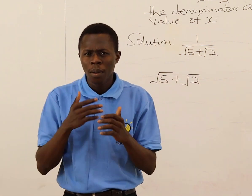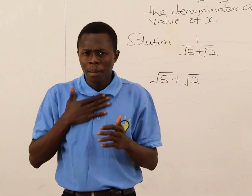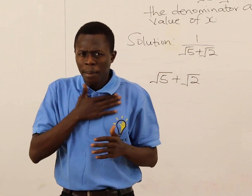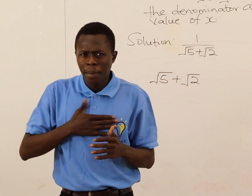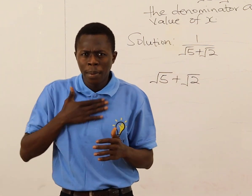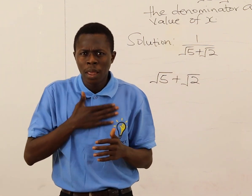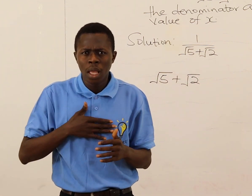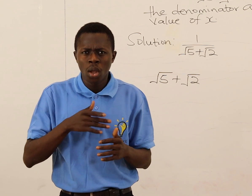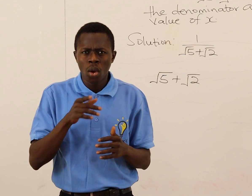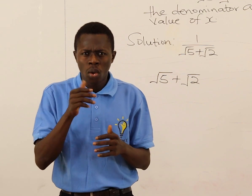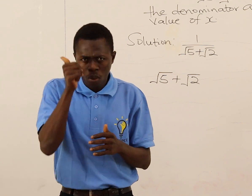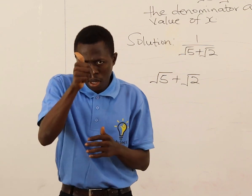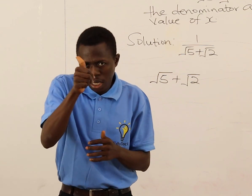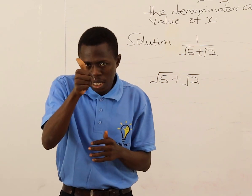Now, please